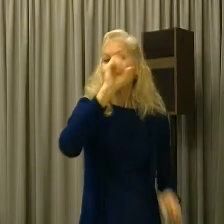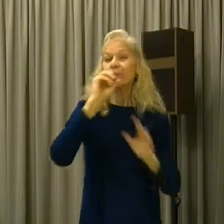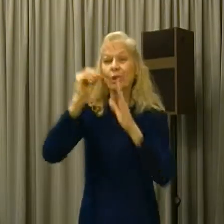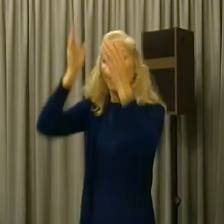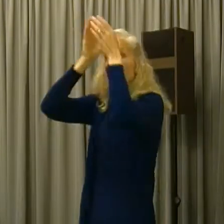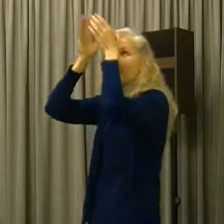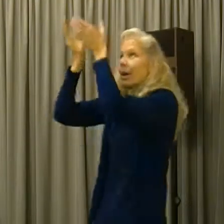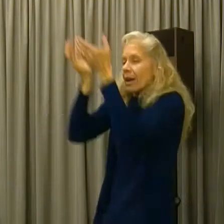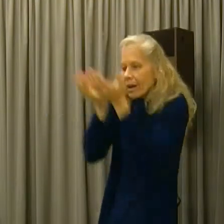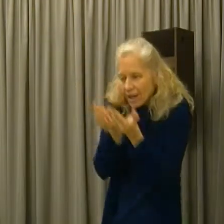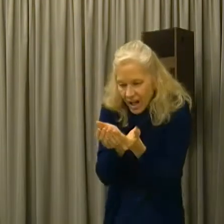Thought subjection.